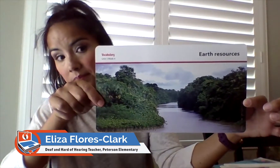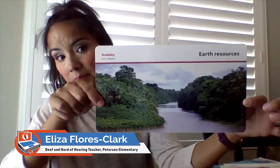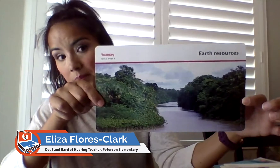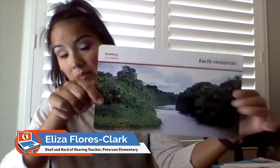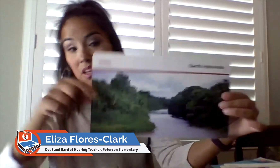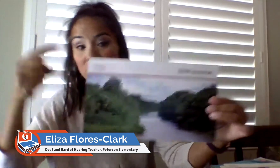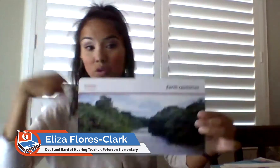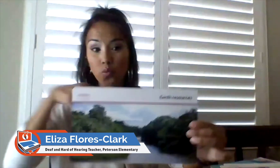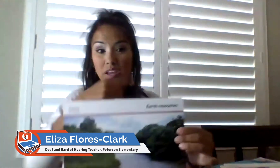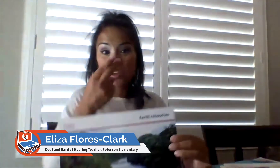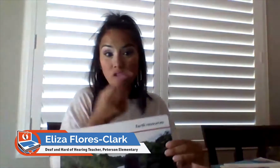So